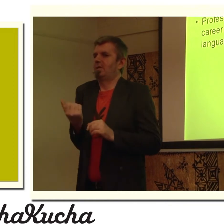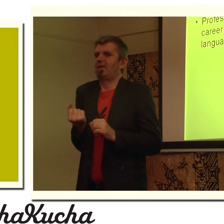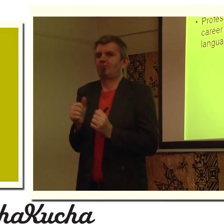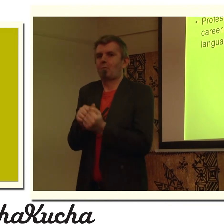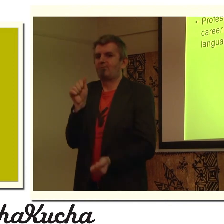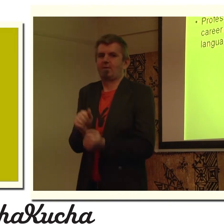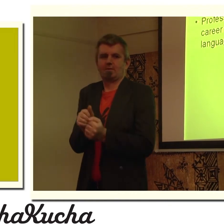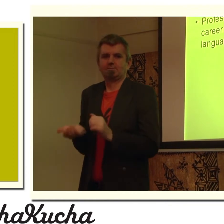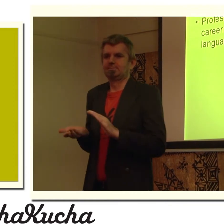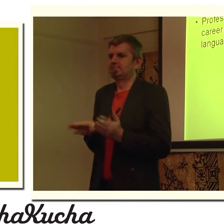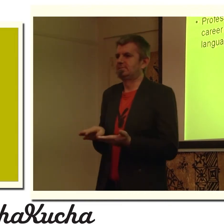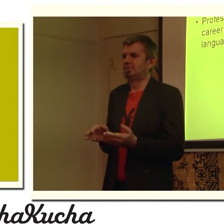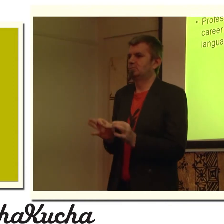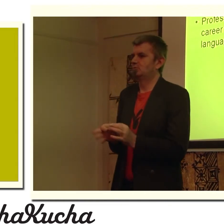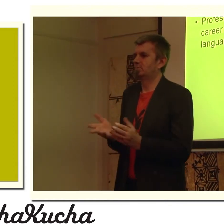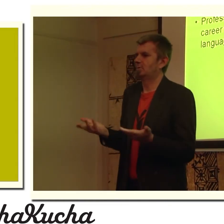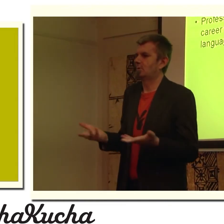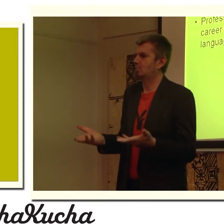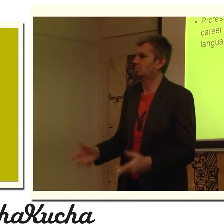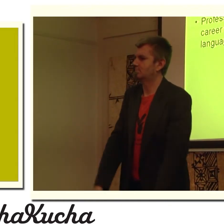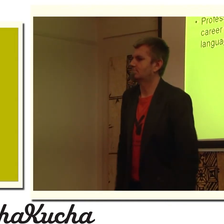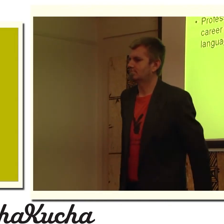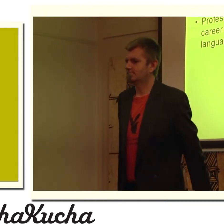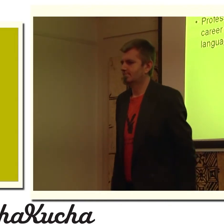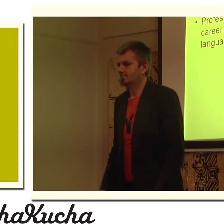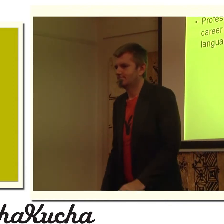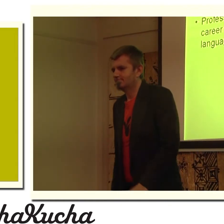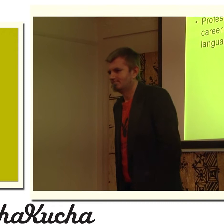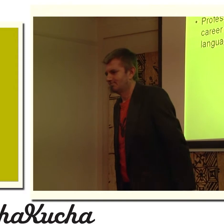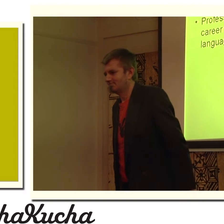Yeah, and so they have they qualified dead interpreters.